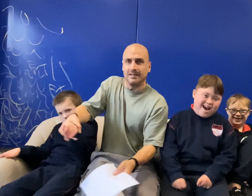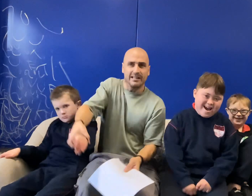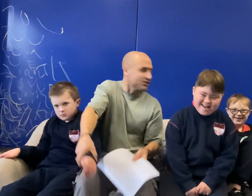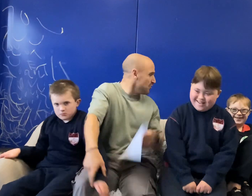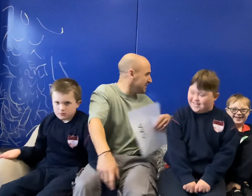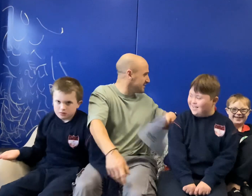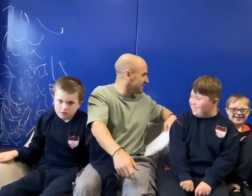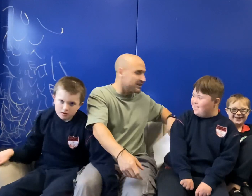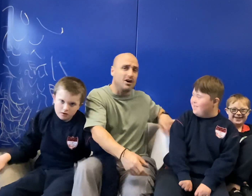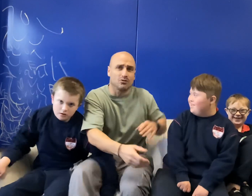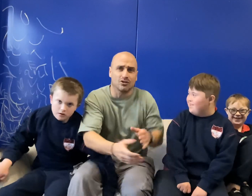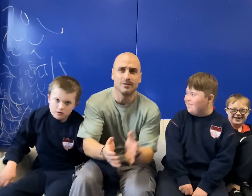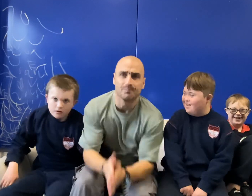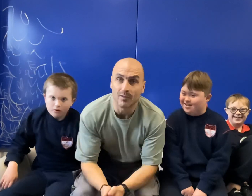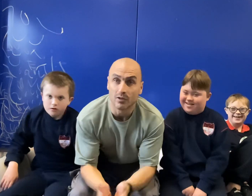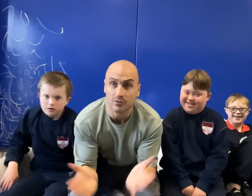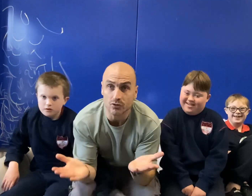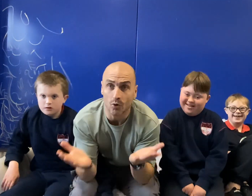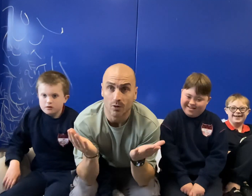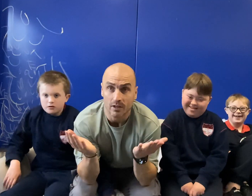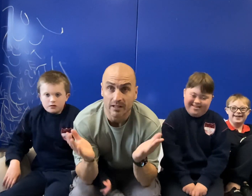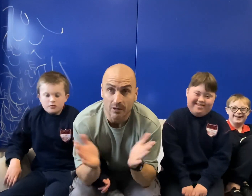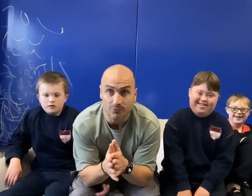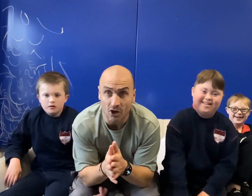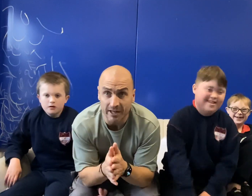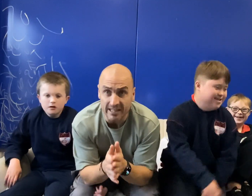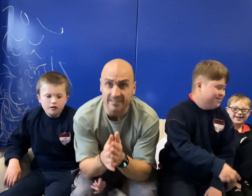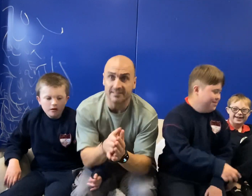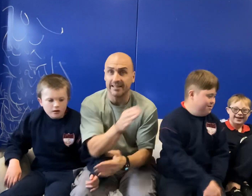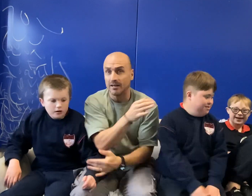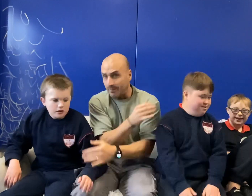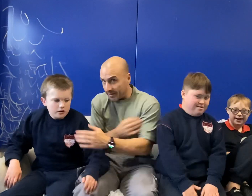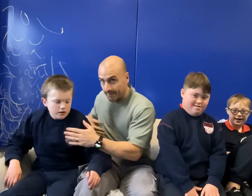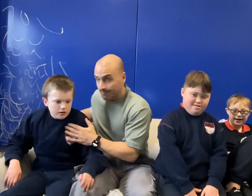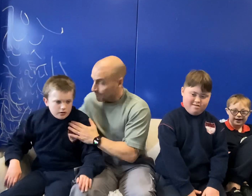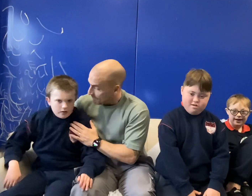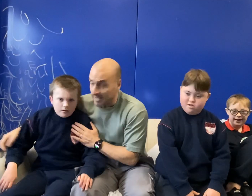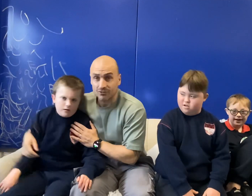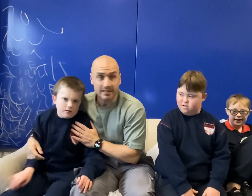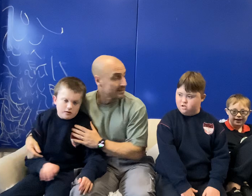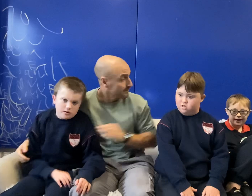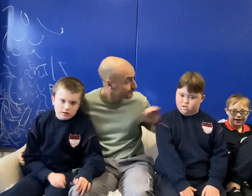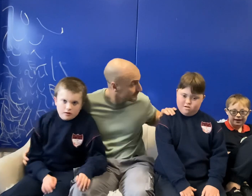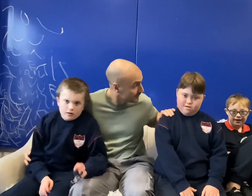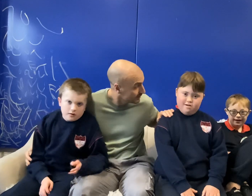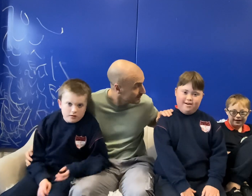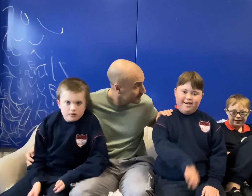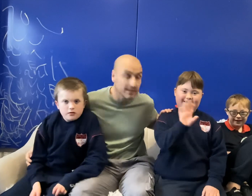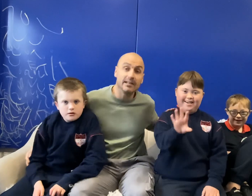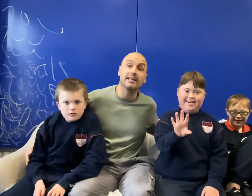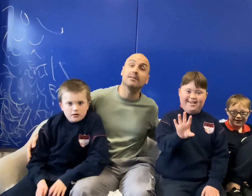It's cool, isn't it? The coach. So, joined still by Patrick,